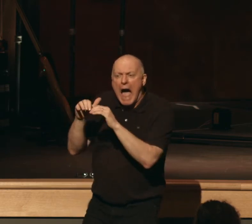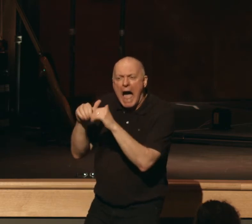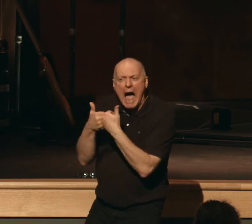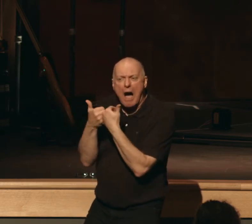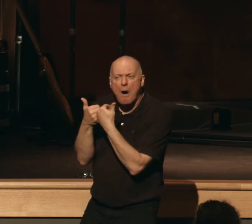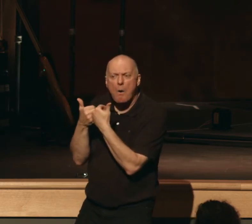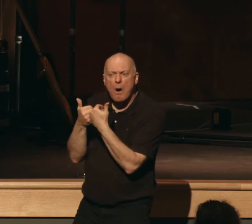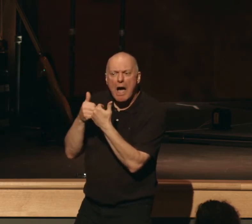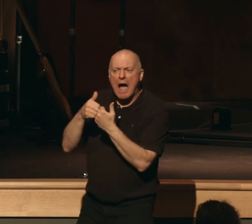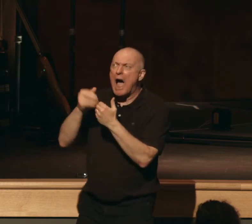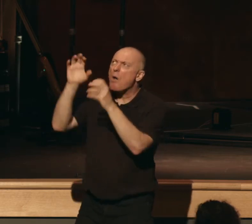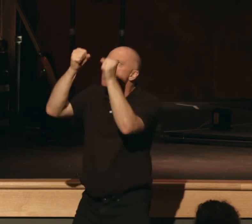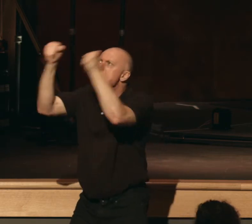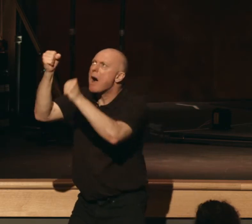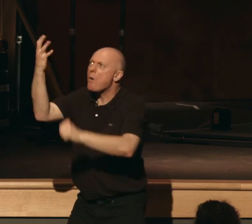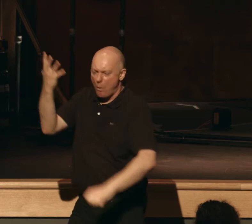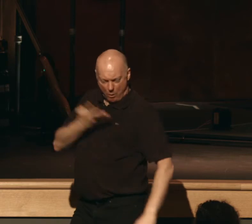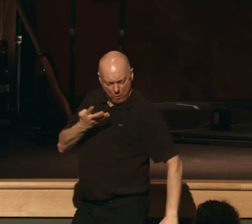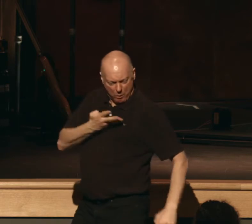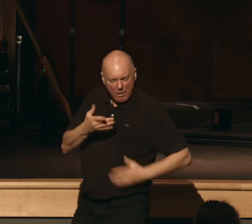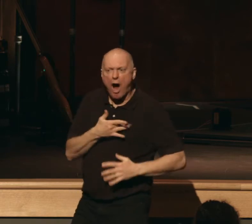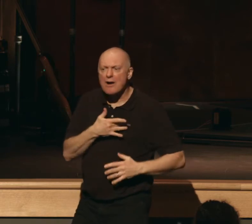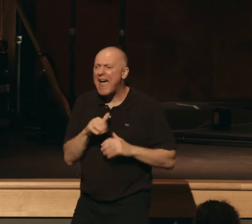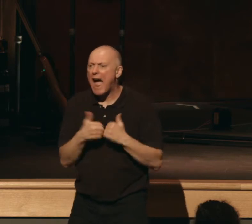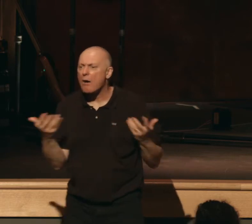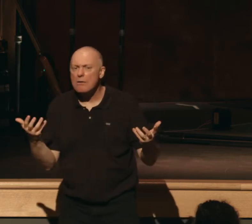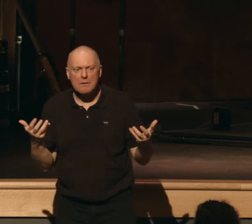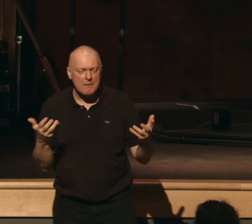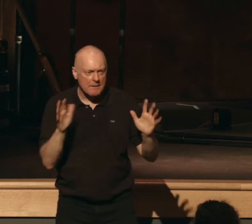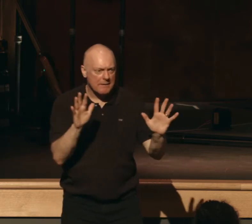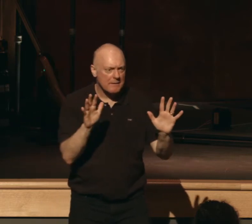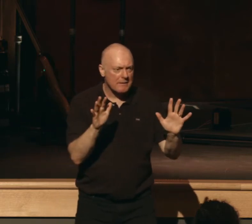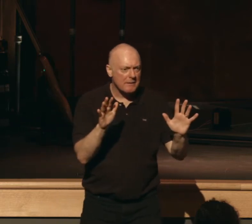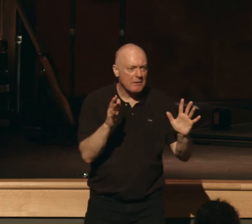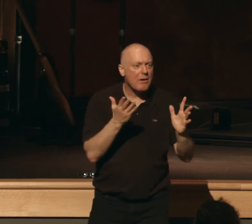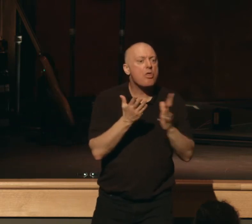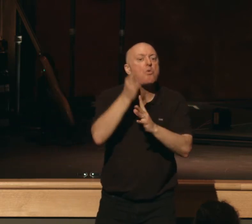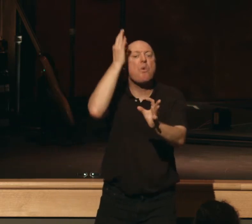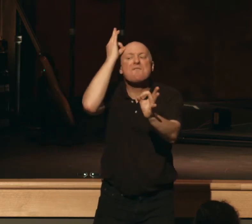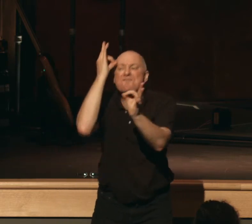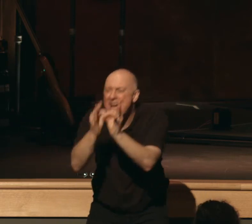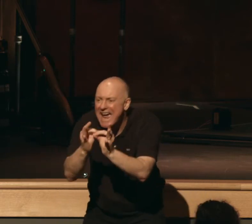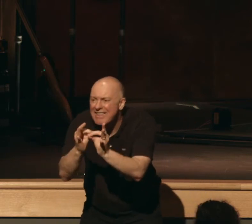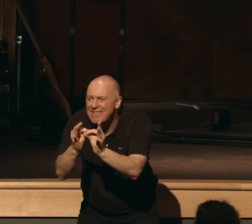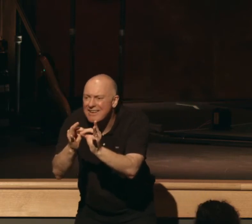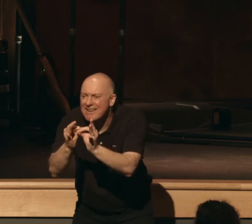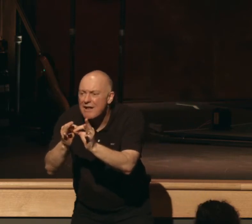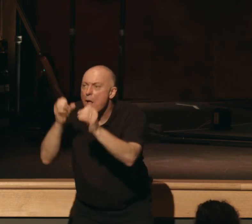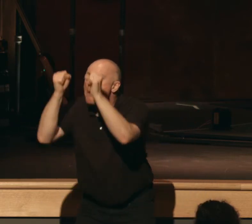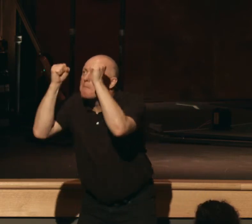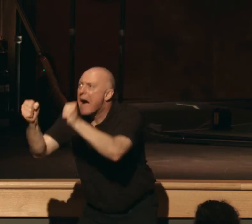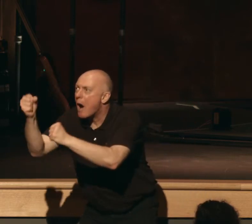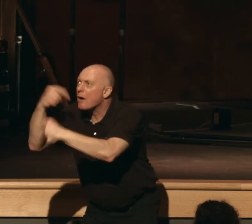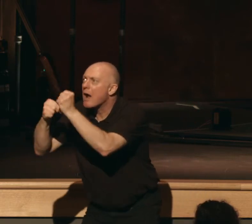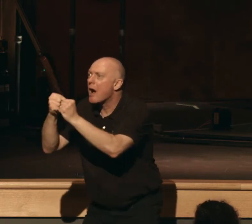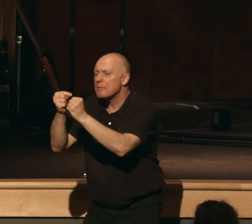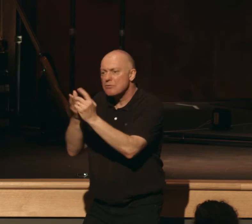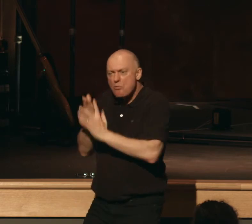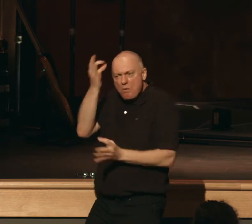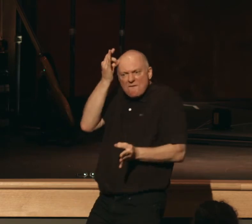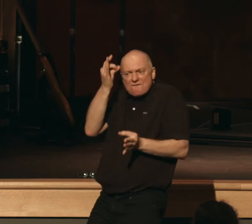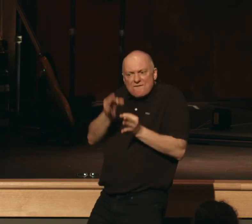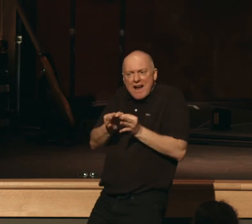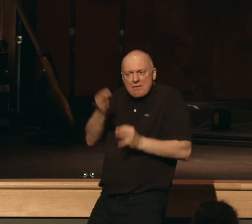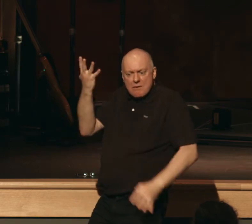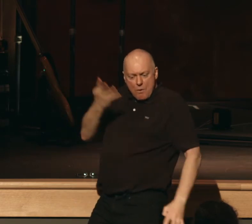power. We need to recognize the channel of power, which is this, faith. The channel of power is faith, and